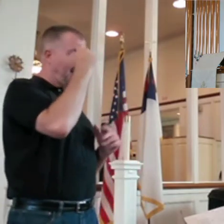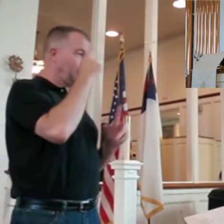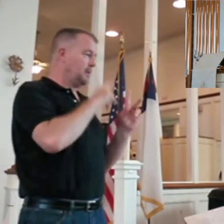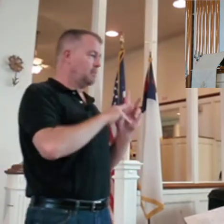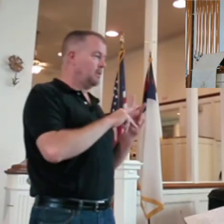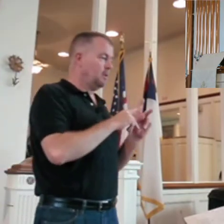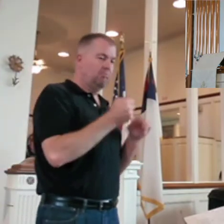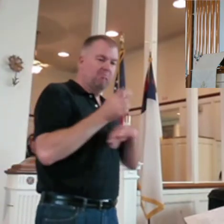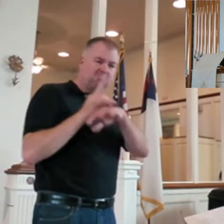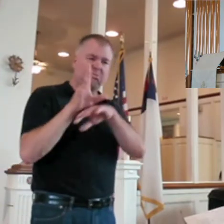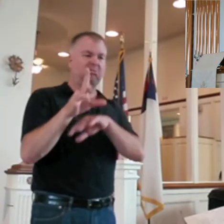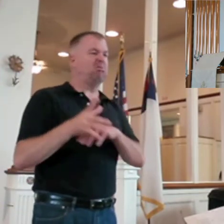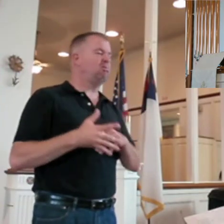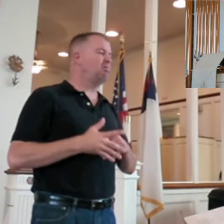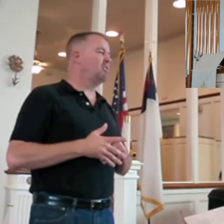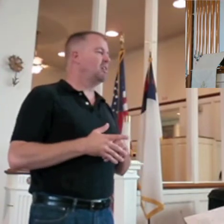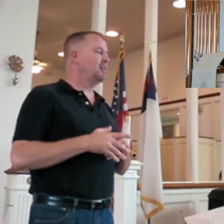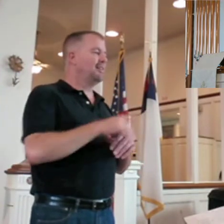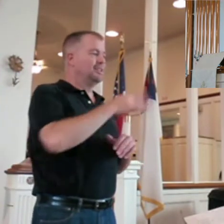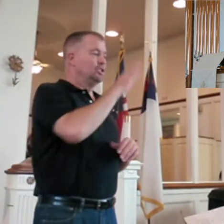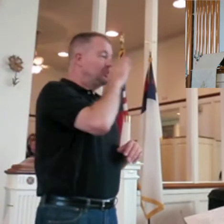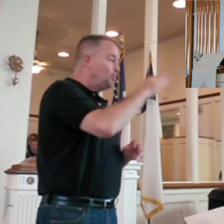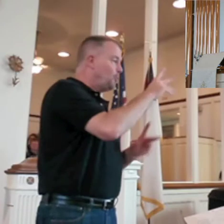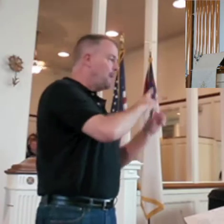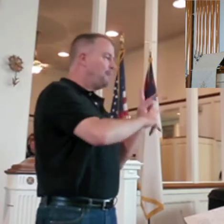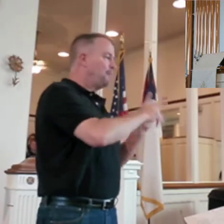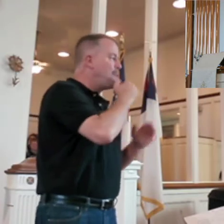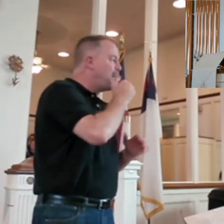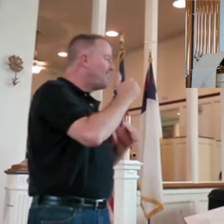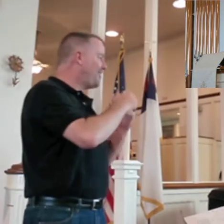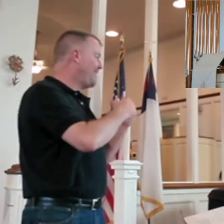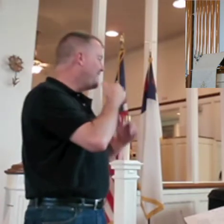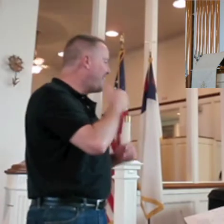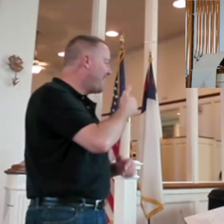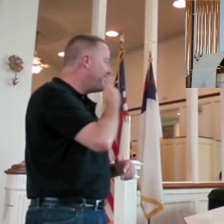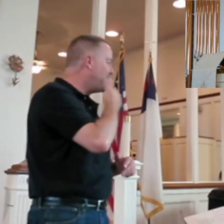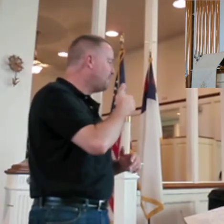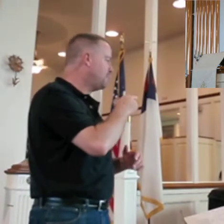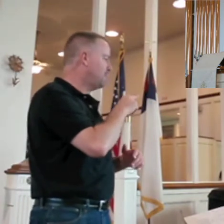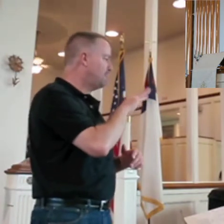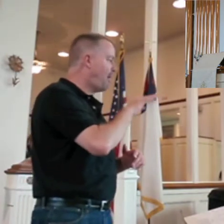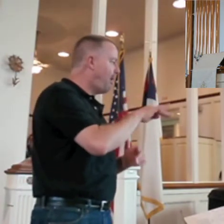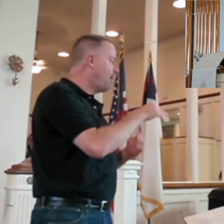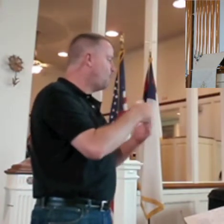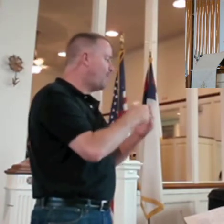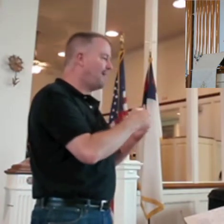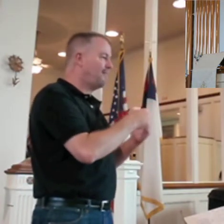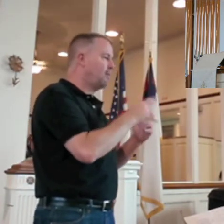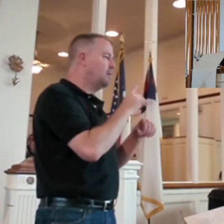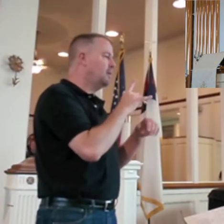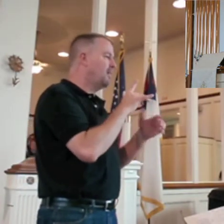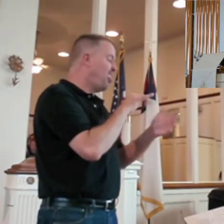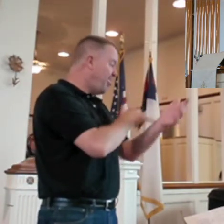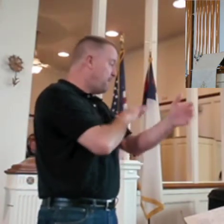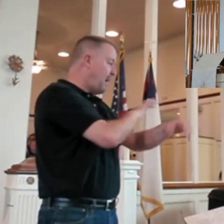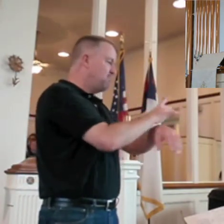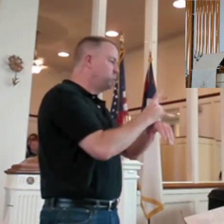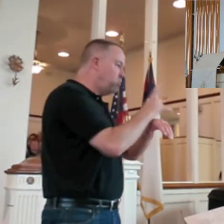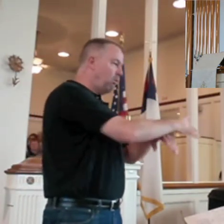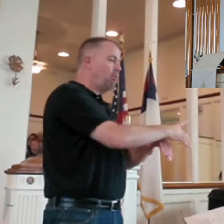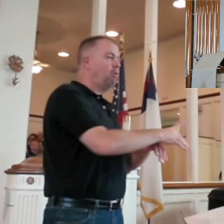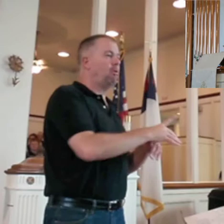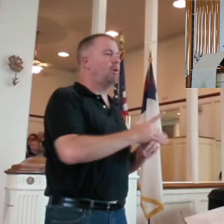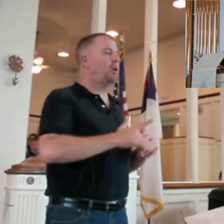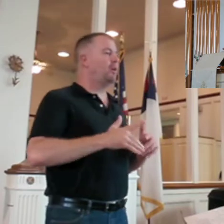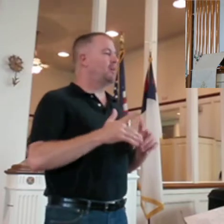black races. No more heterosexuals over gay people, lesbians, bisexuals, or